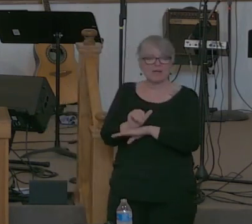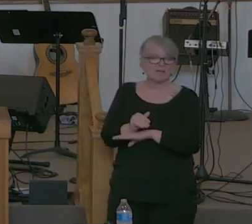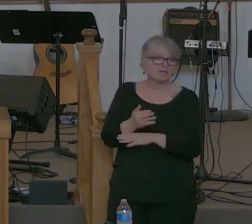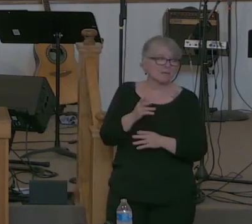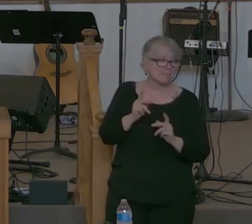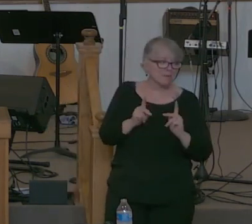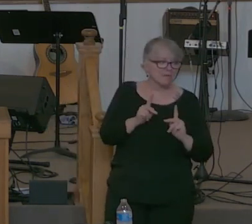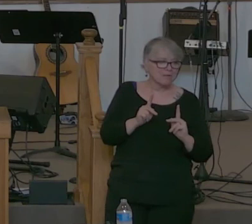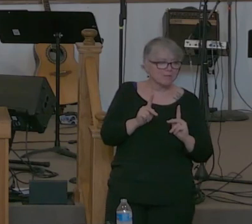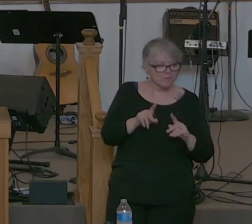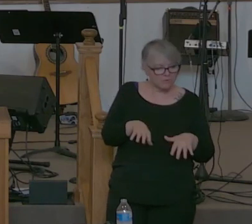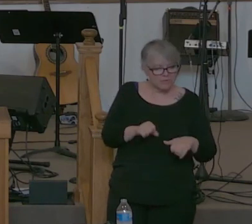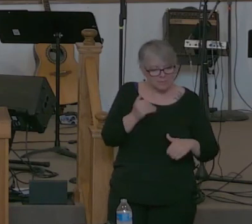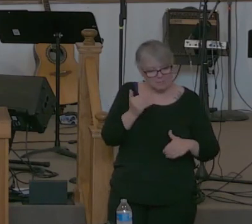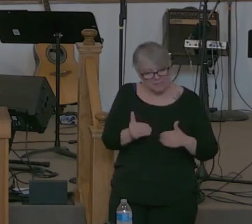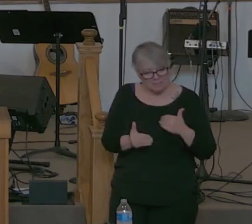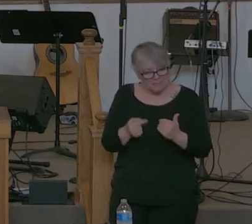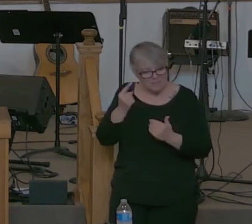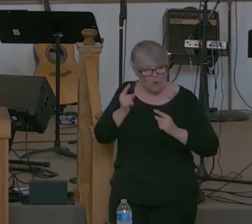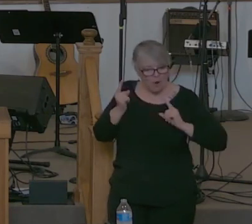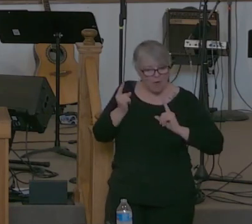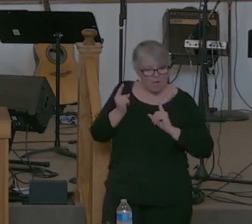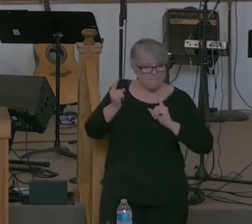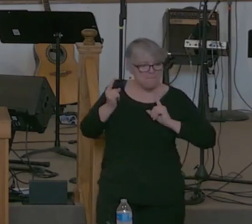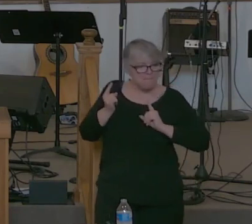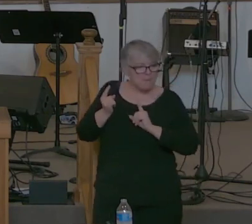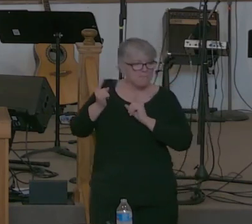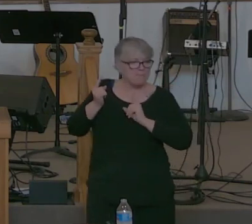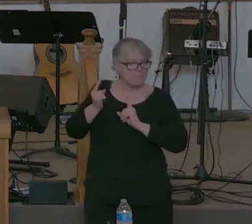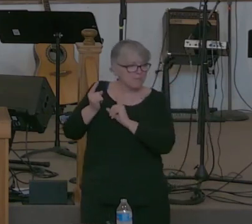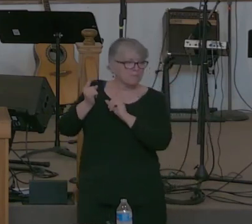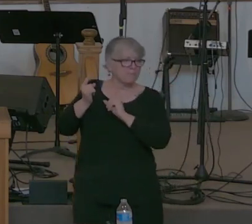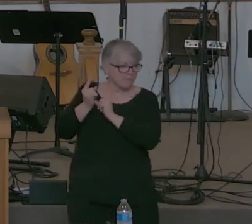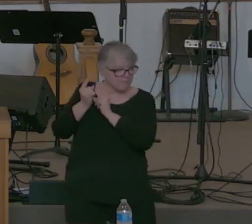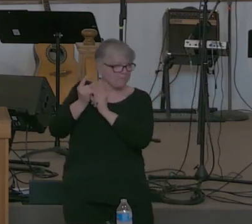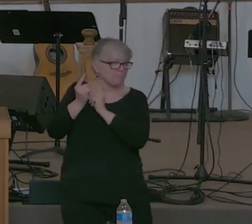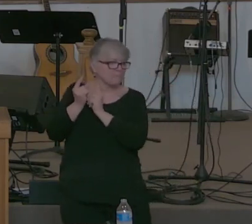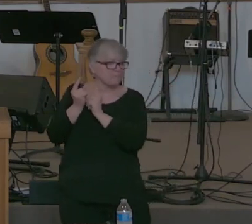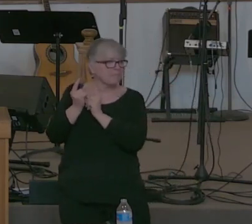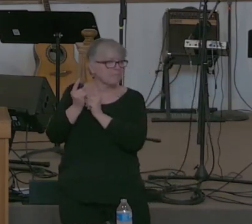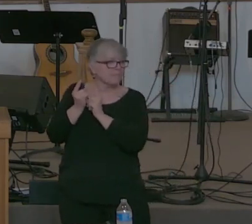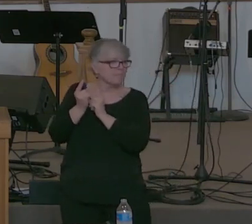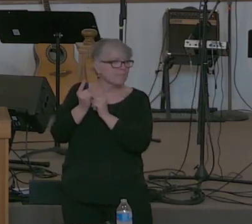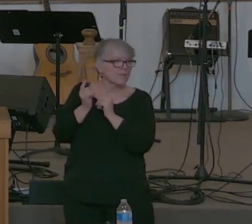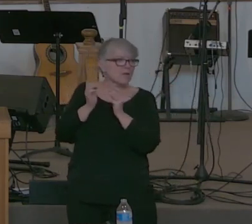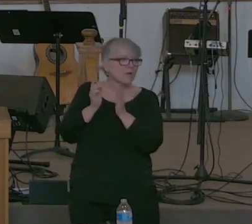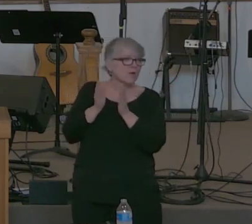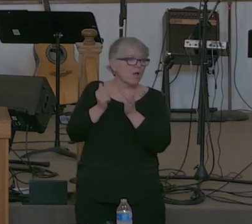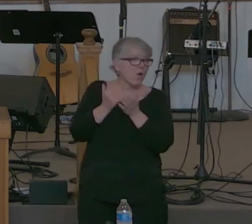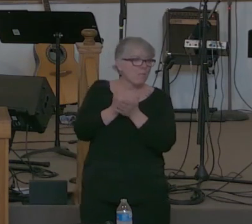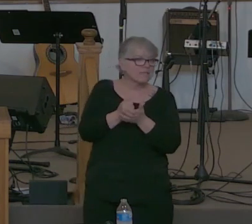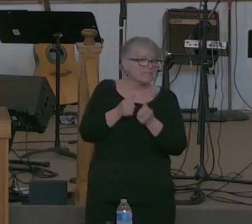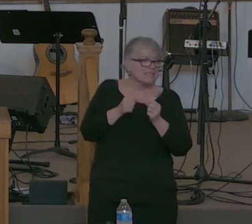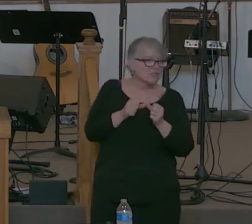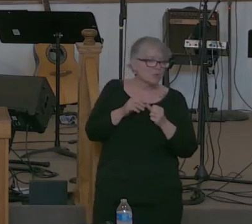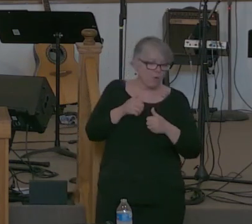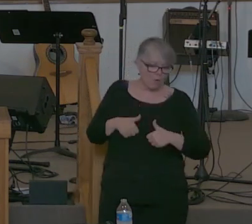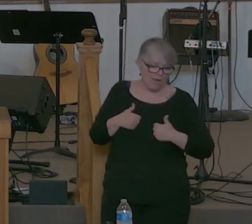taking steps to get closer and closer and closer to you, Father. I pray we just continue to surrender our